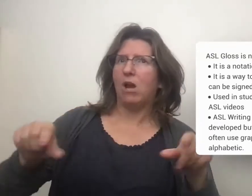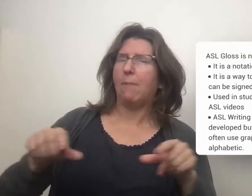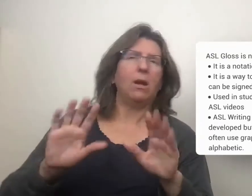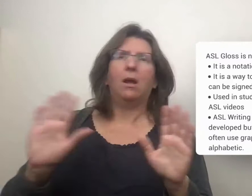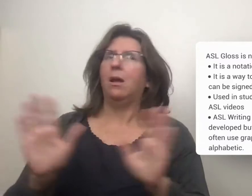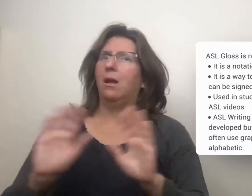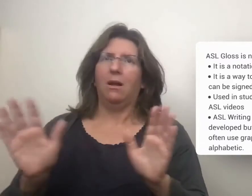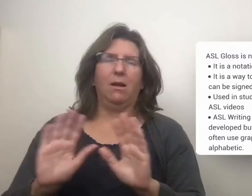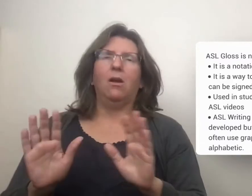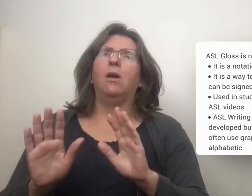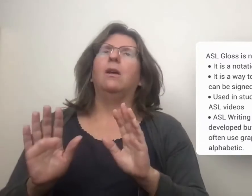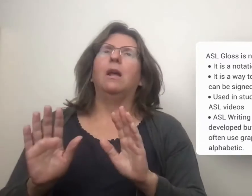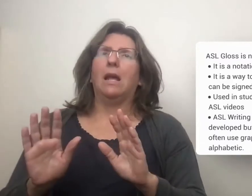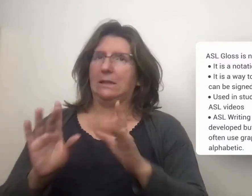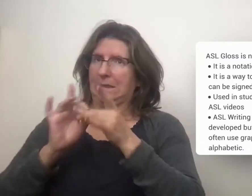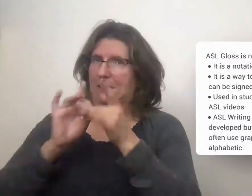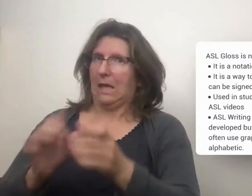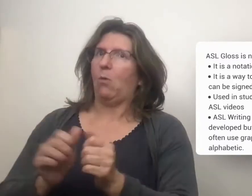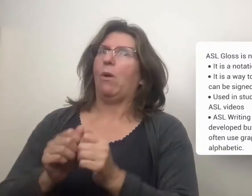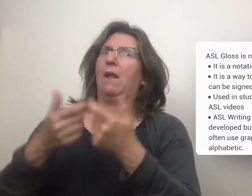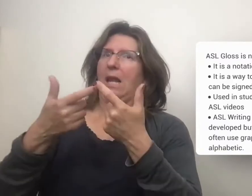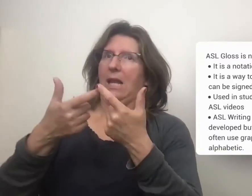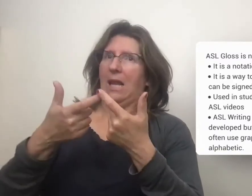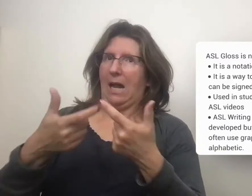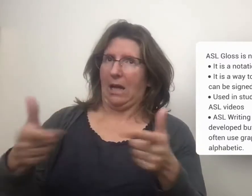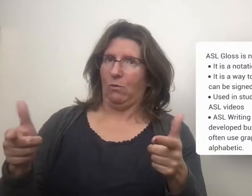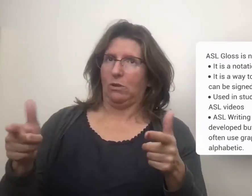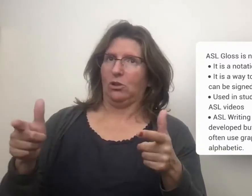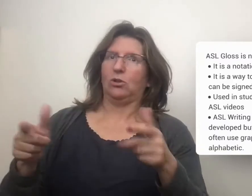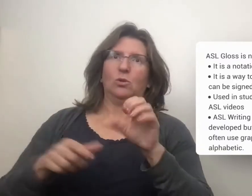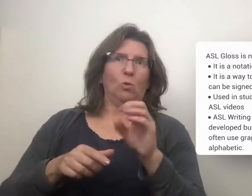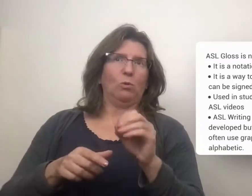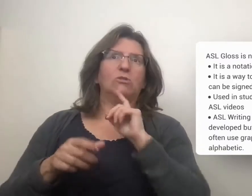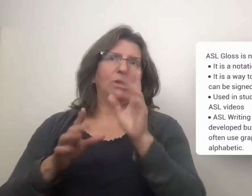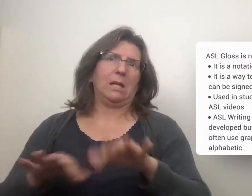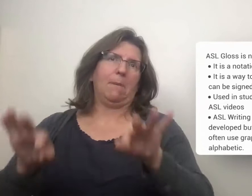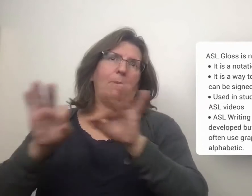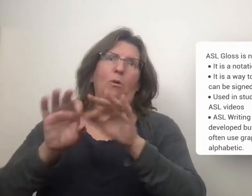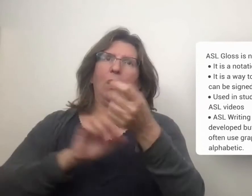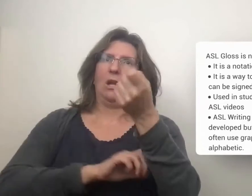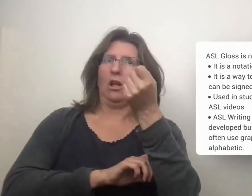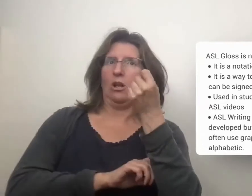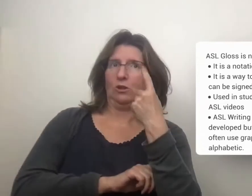If you read ASL Gloss, you would think it is broken English, that the author is incompetent in